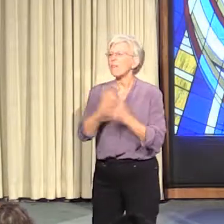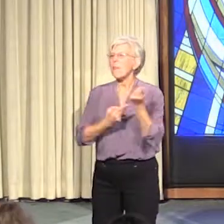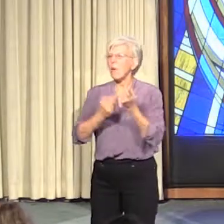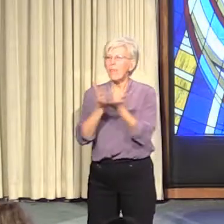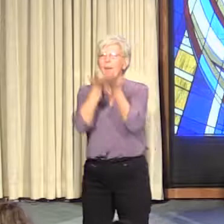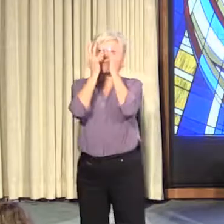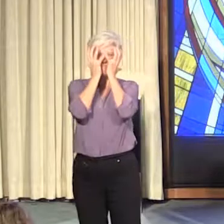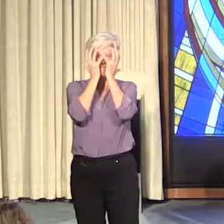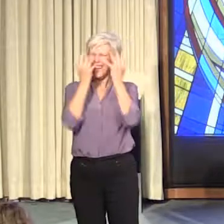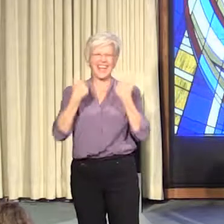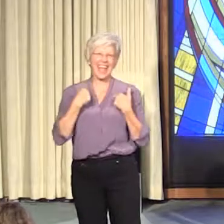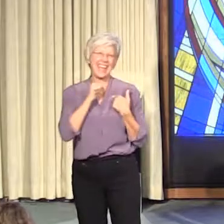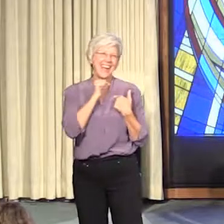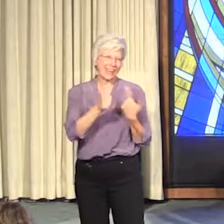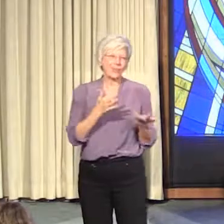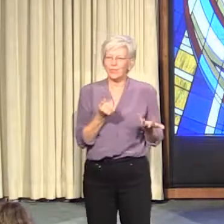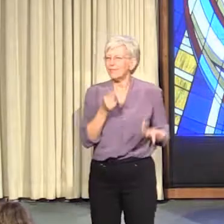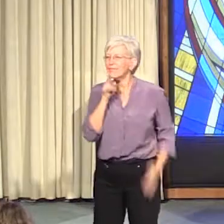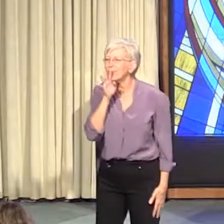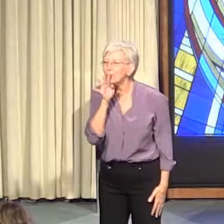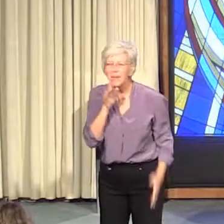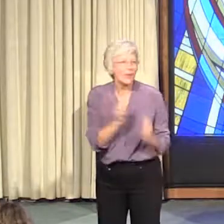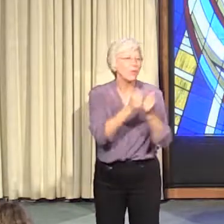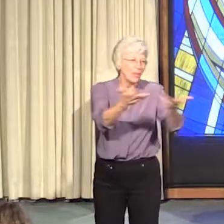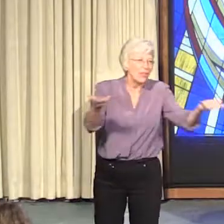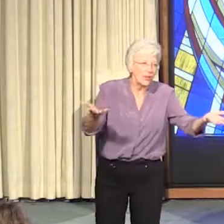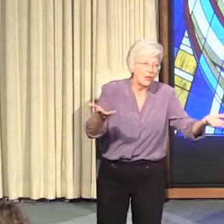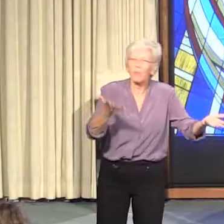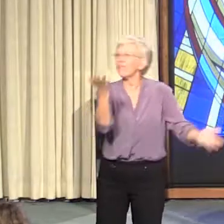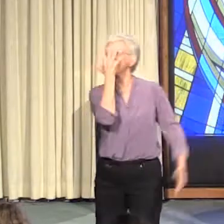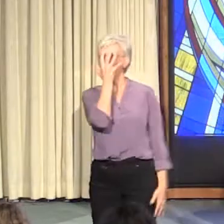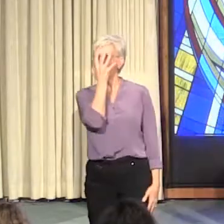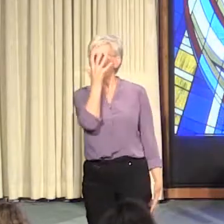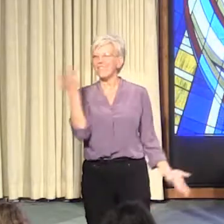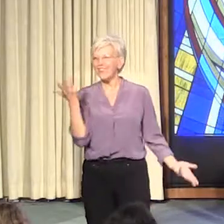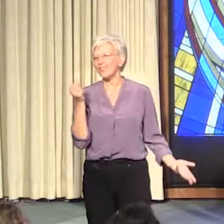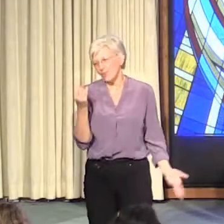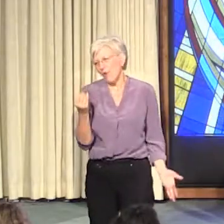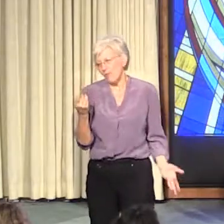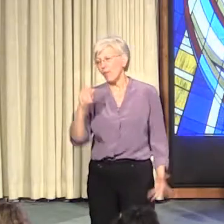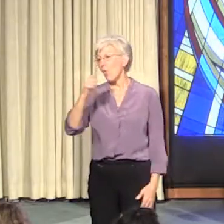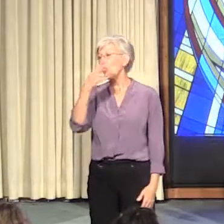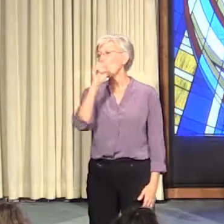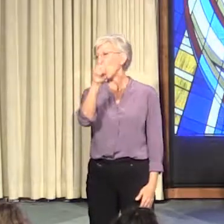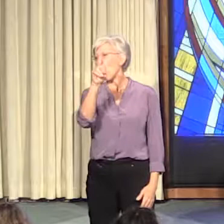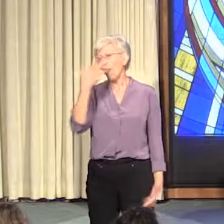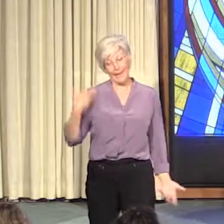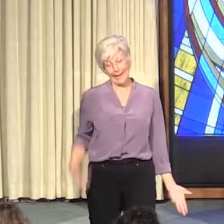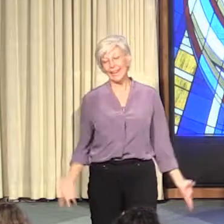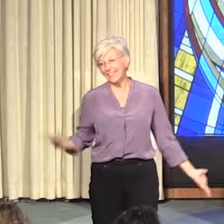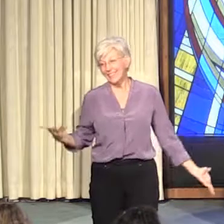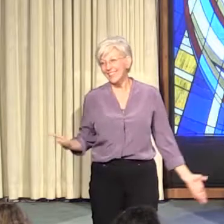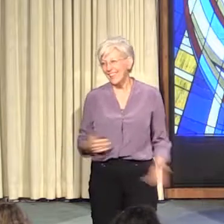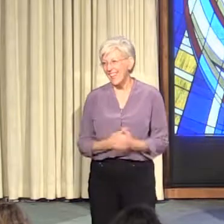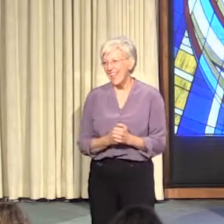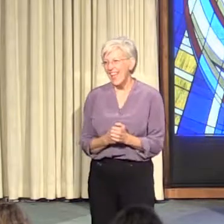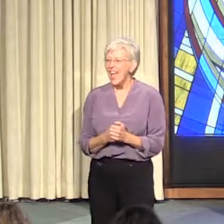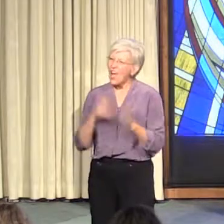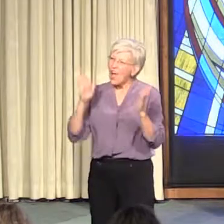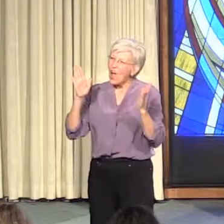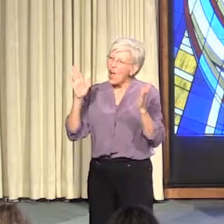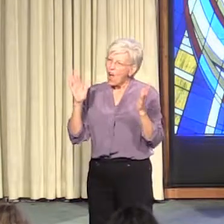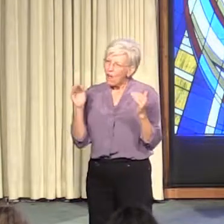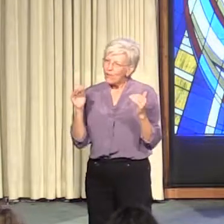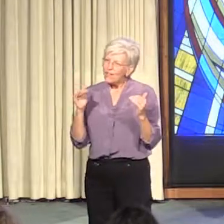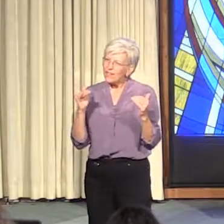with something over my face, so Thor it is. But as I hope, get to, maybe there's